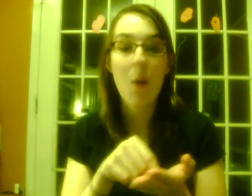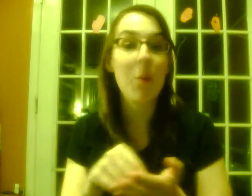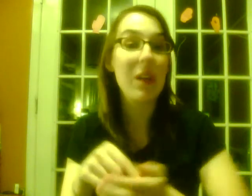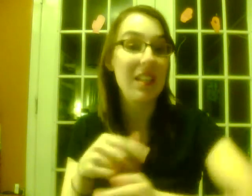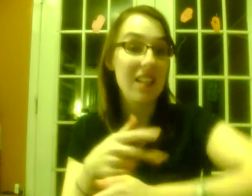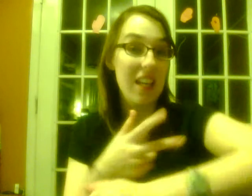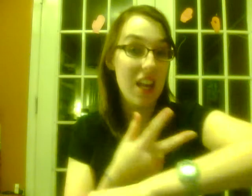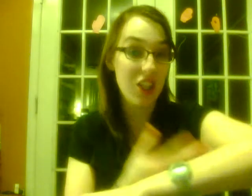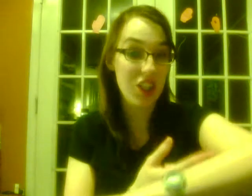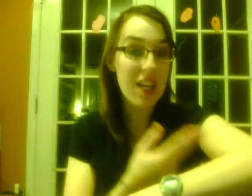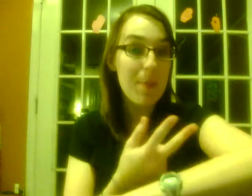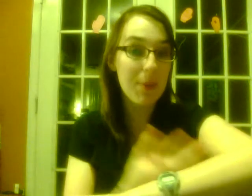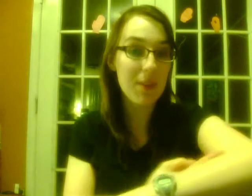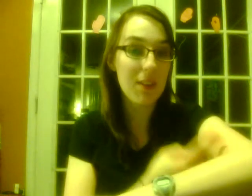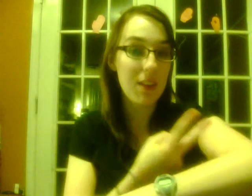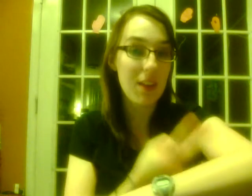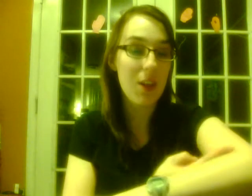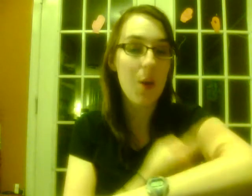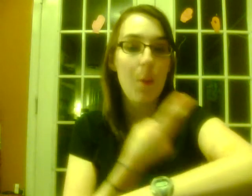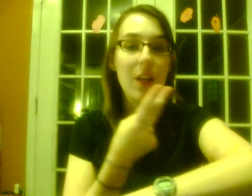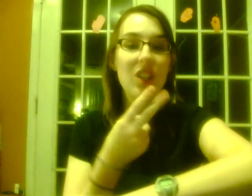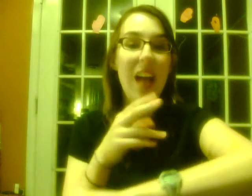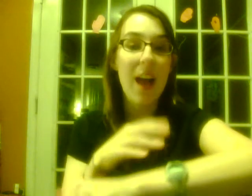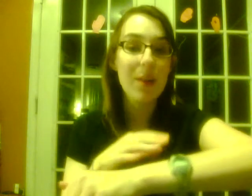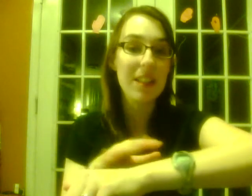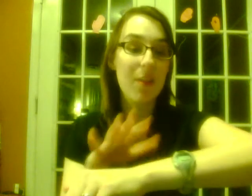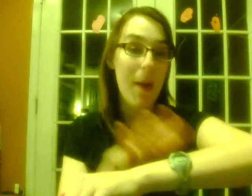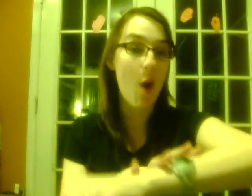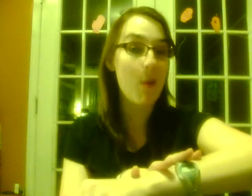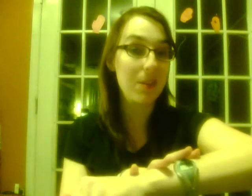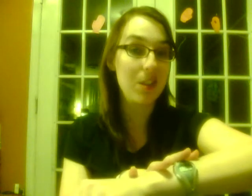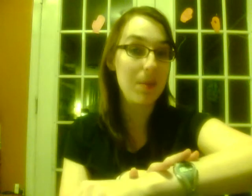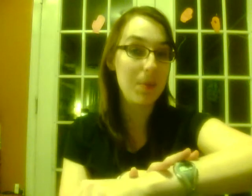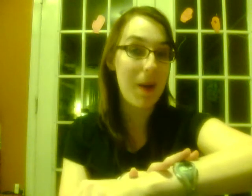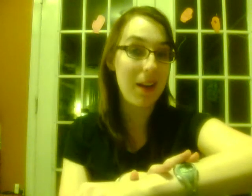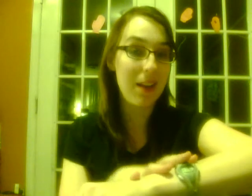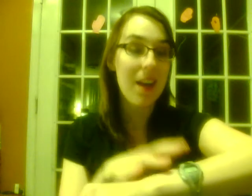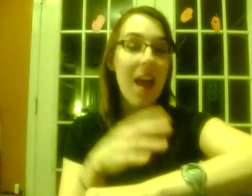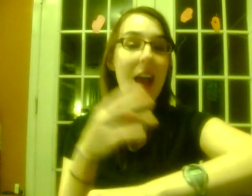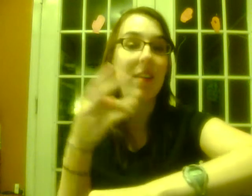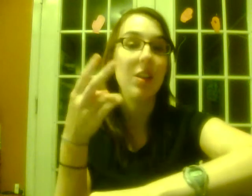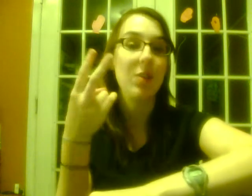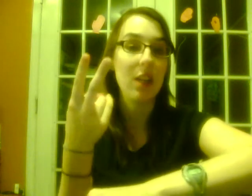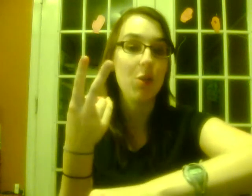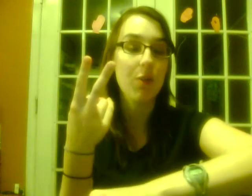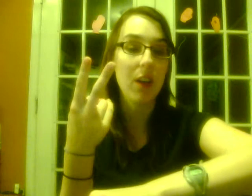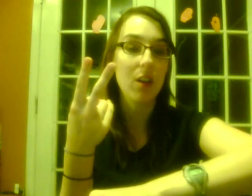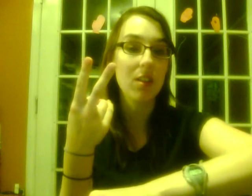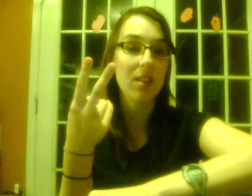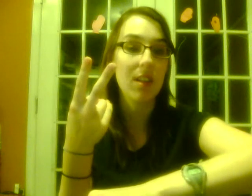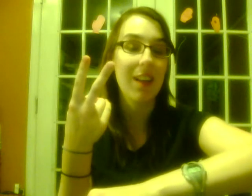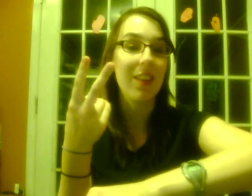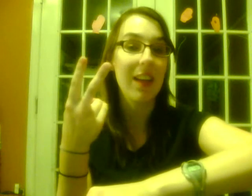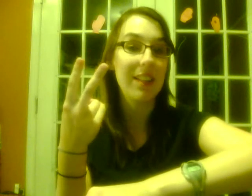does. We'd see a sheep, which I always think of my arm as the sheep's body, and then you take 2 fingers, like